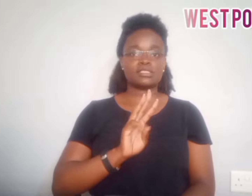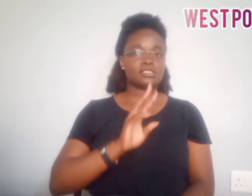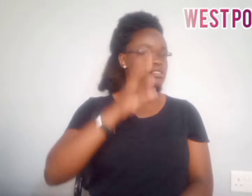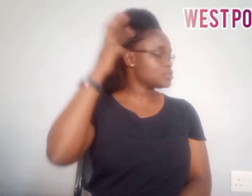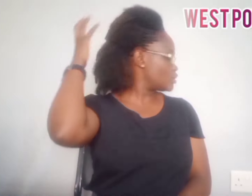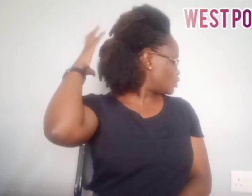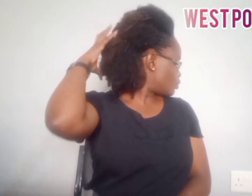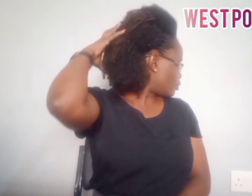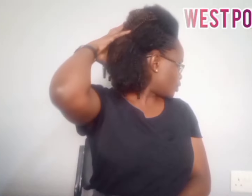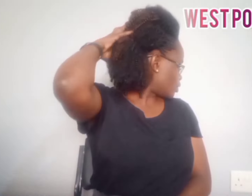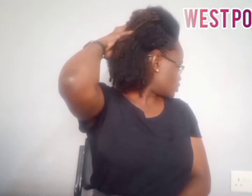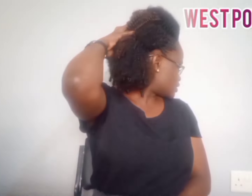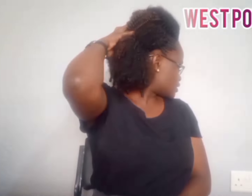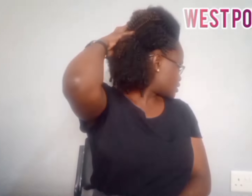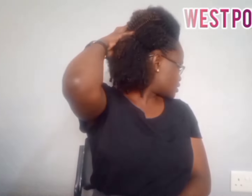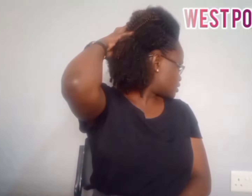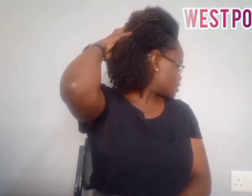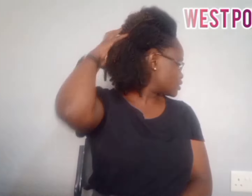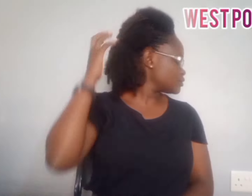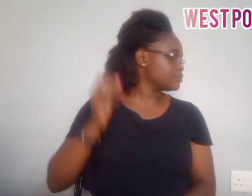West Pokot.